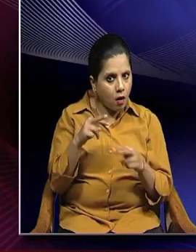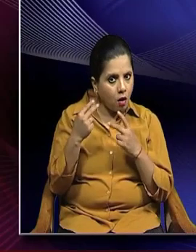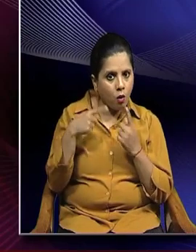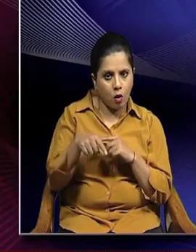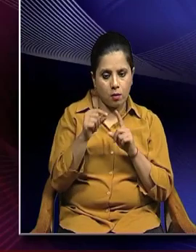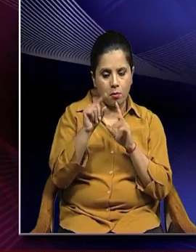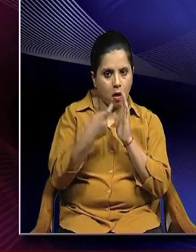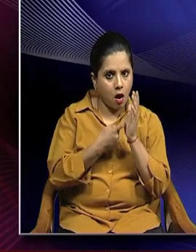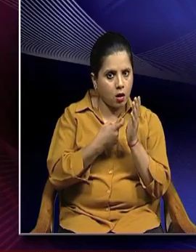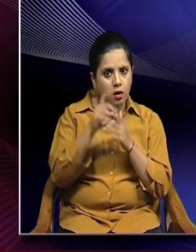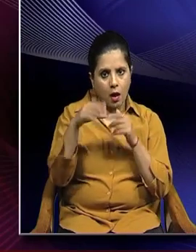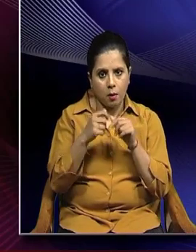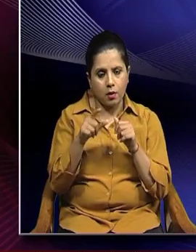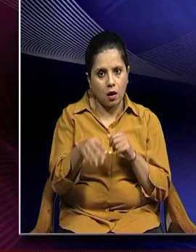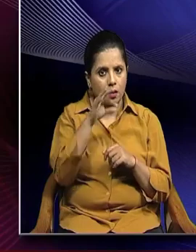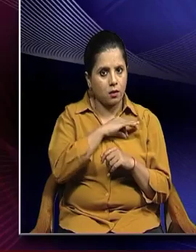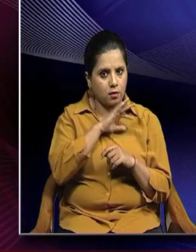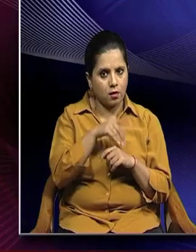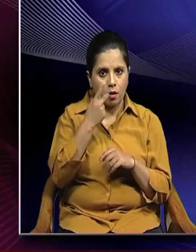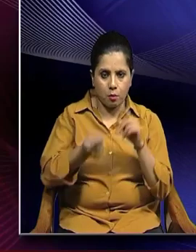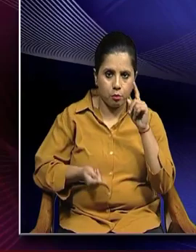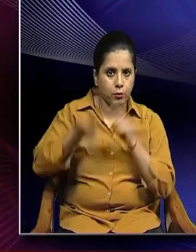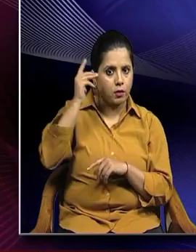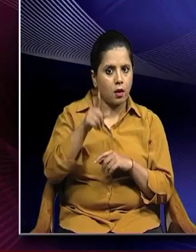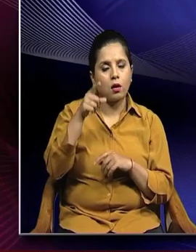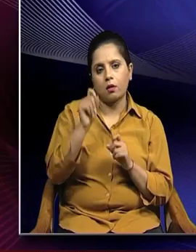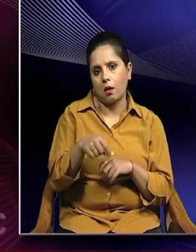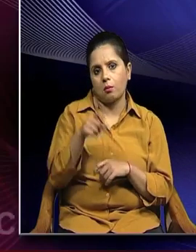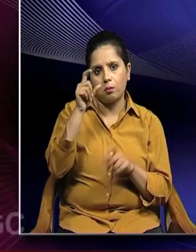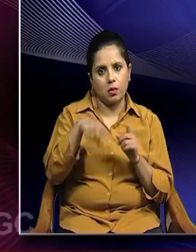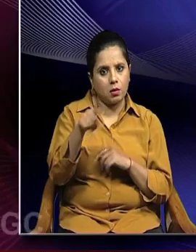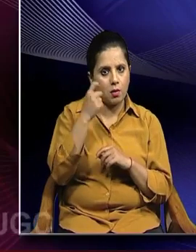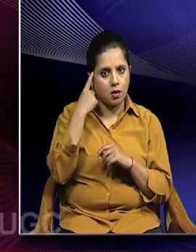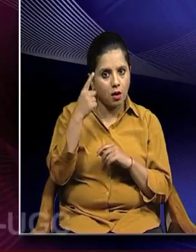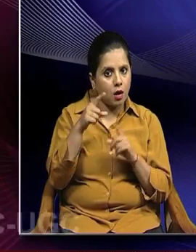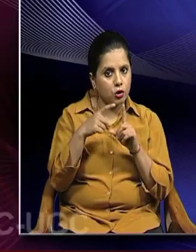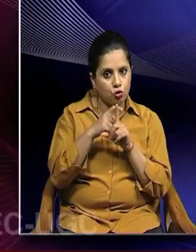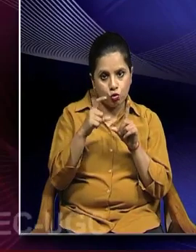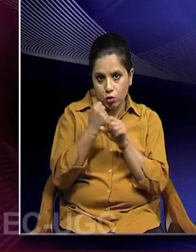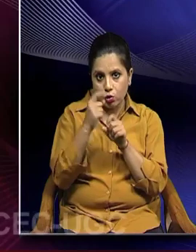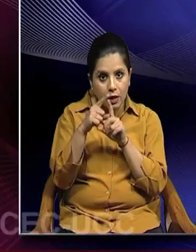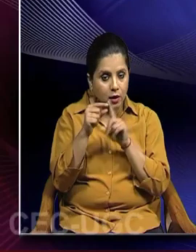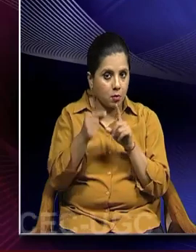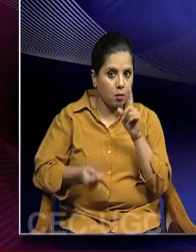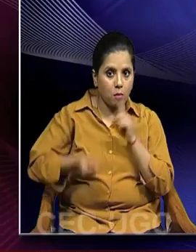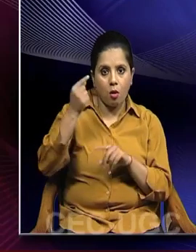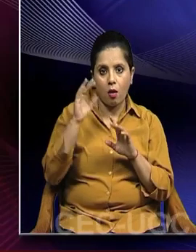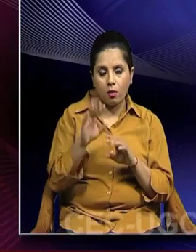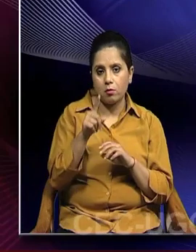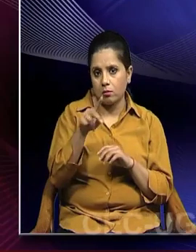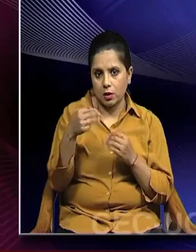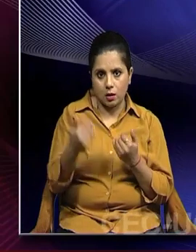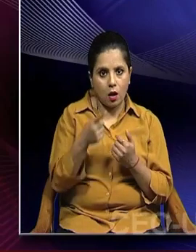per capita income, that your per capita income is increasing, the size of GDP is increasing. It means you